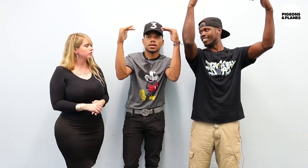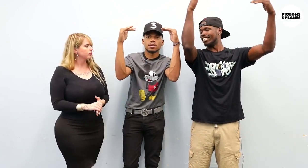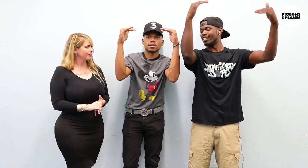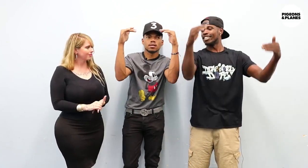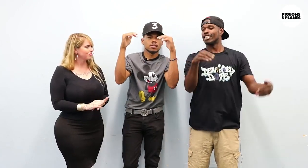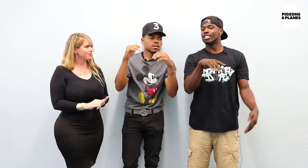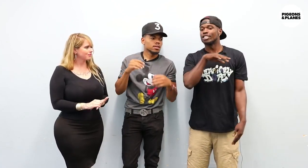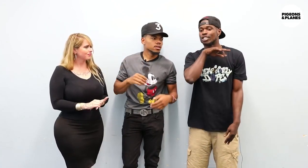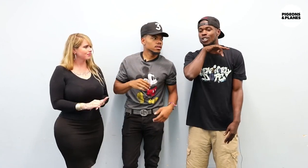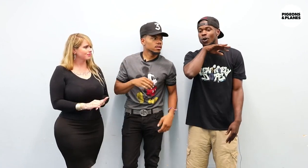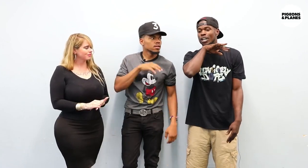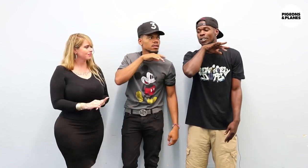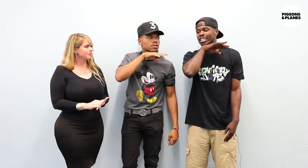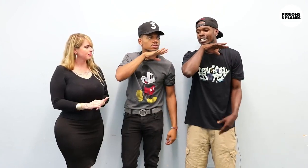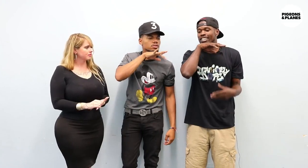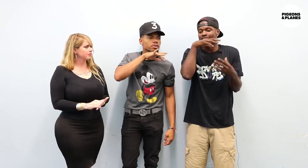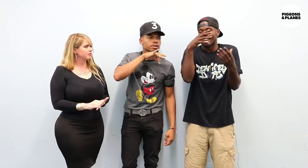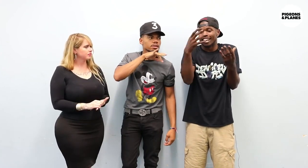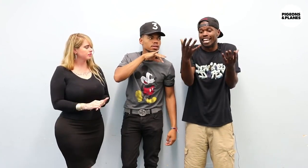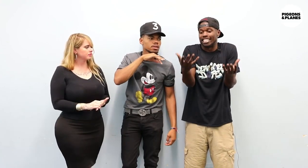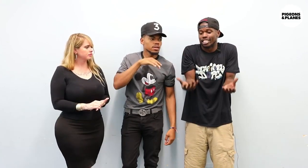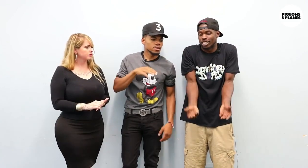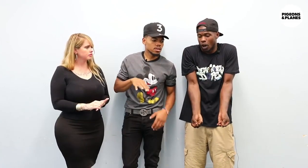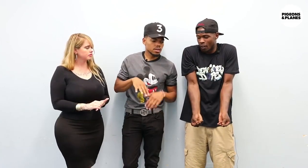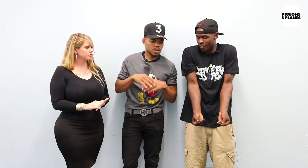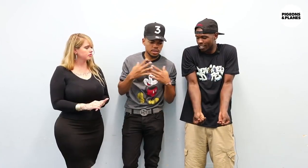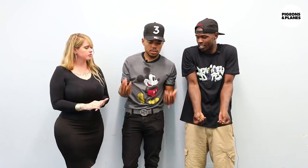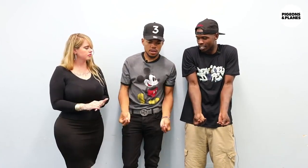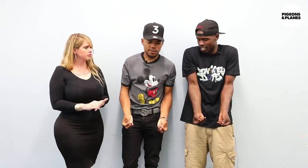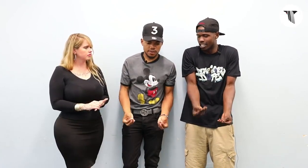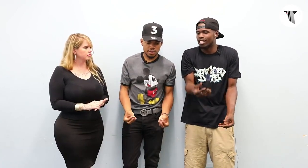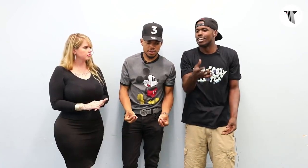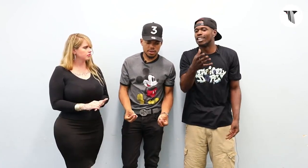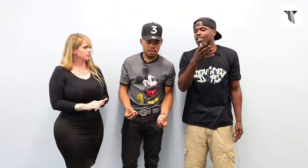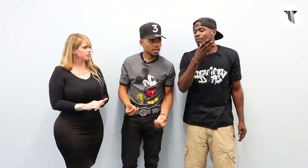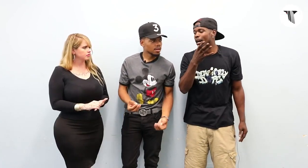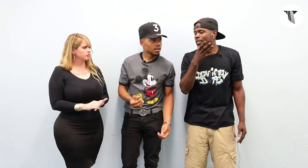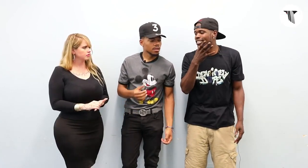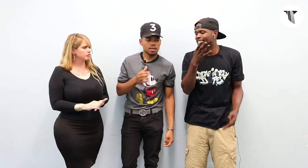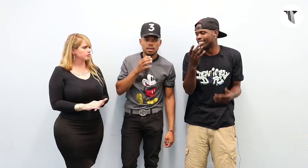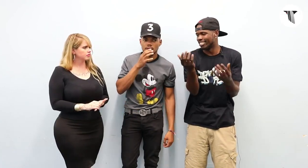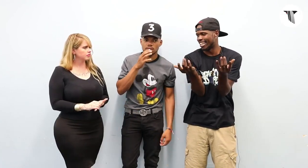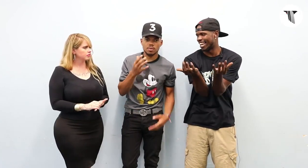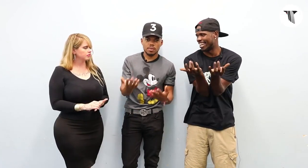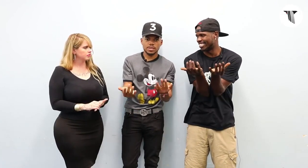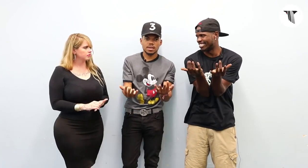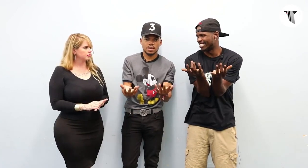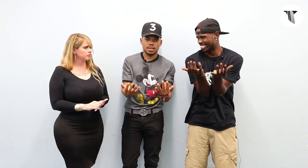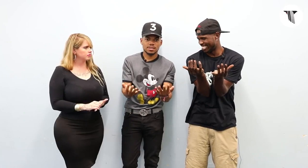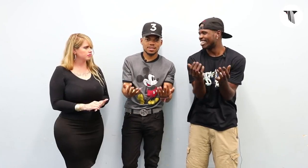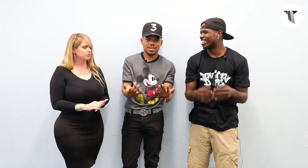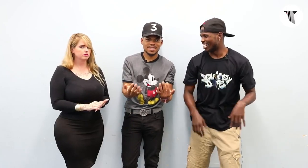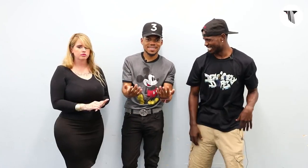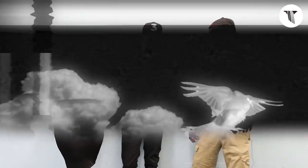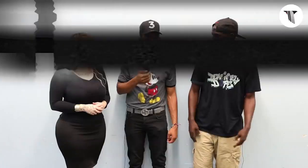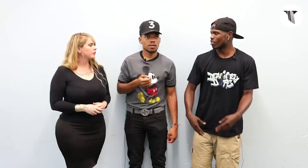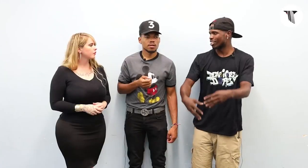land. Soil. Soil. As soft. As soft. As mama's. As mama's hands.